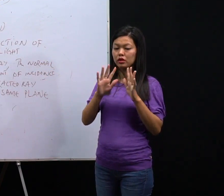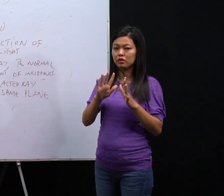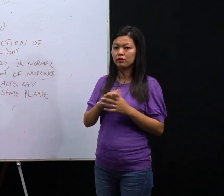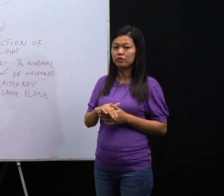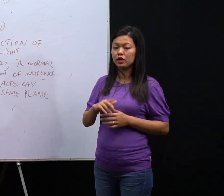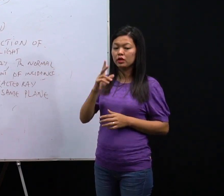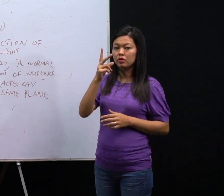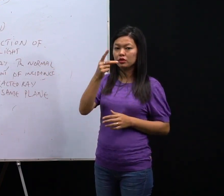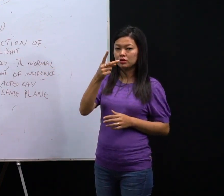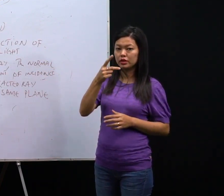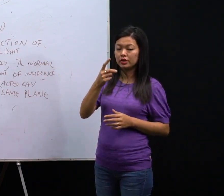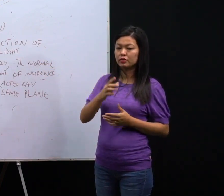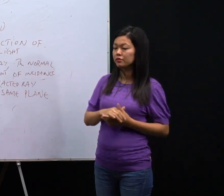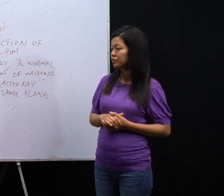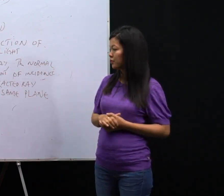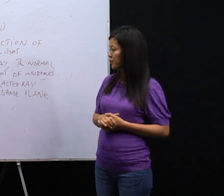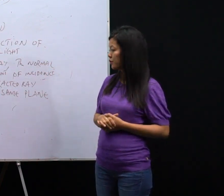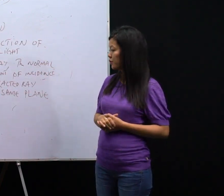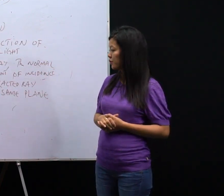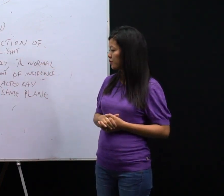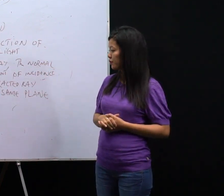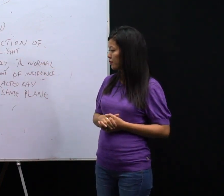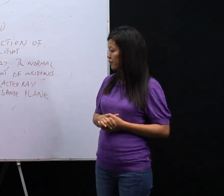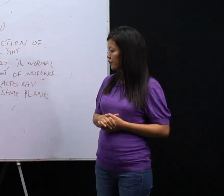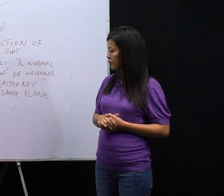ratio of the sine of, okay, I'll write it here.